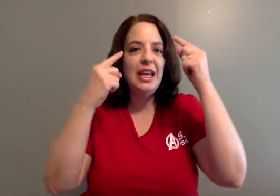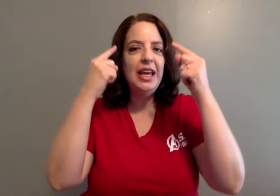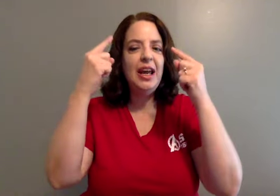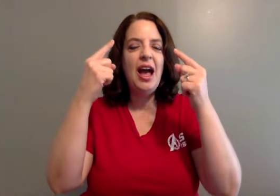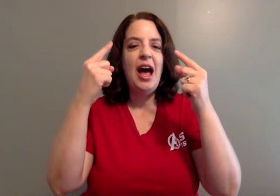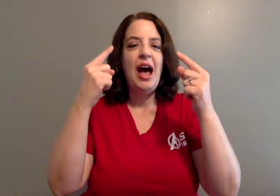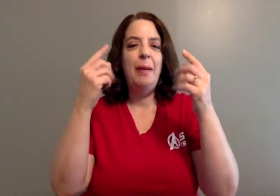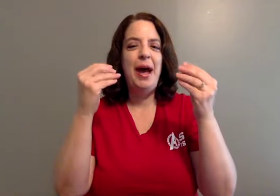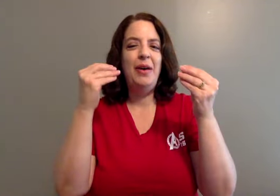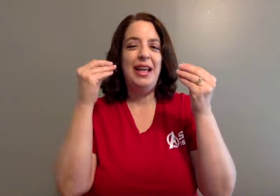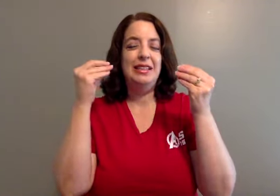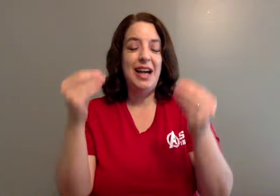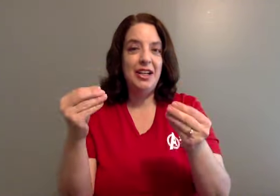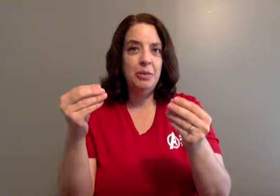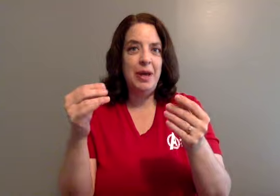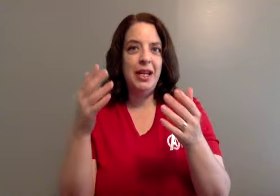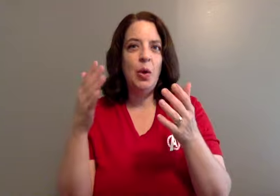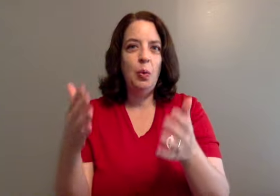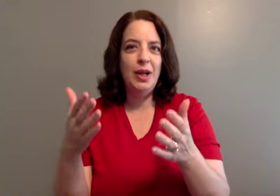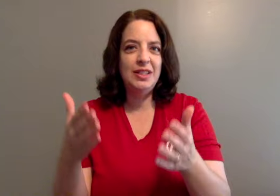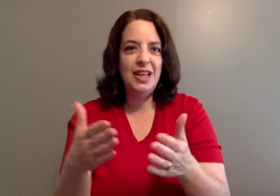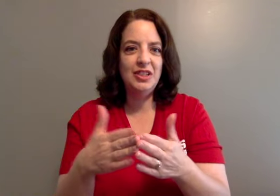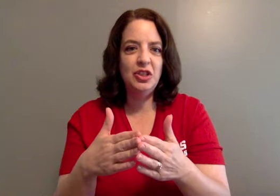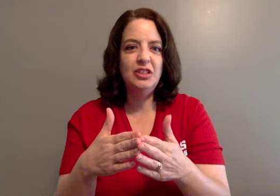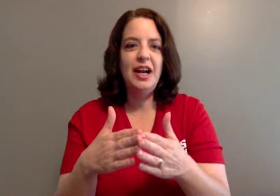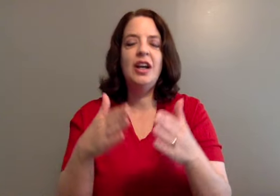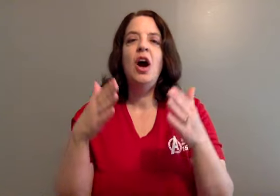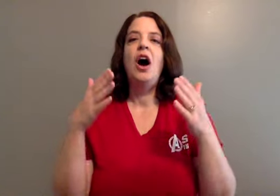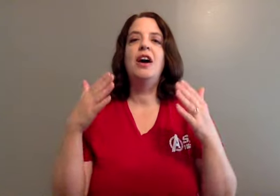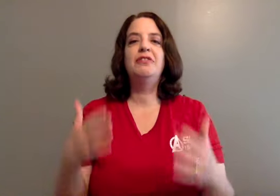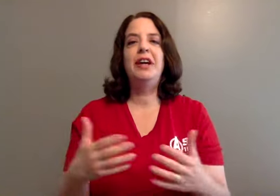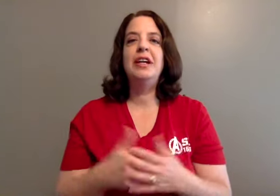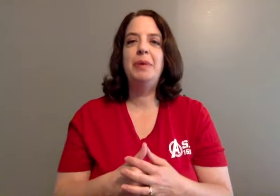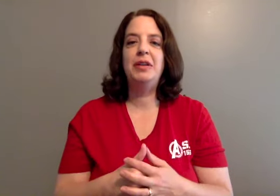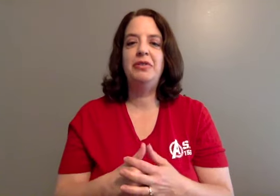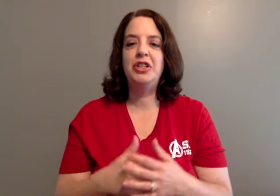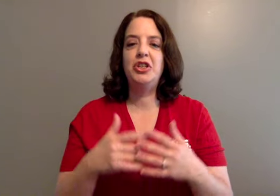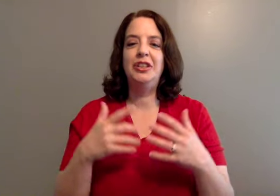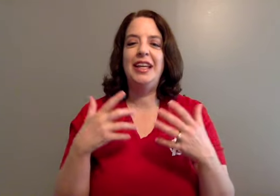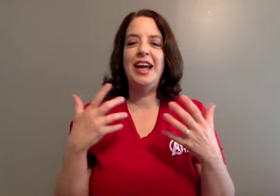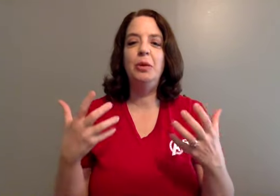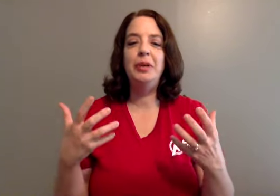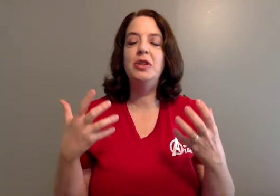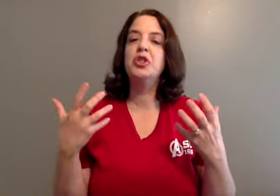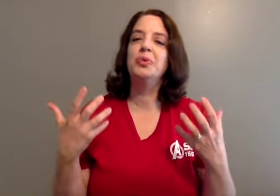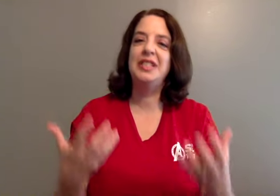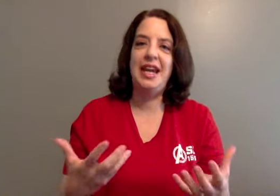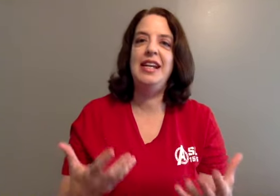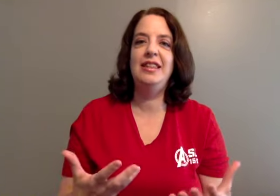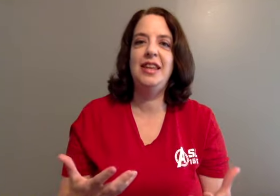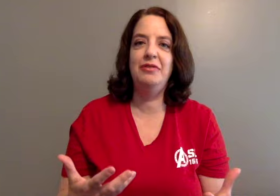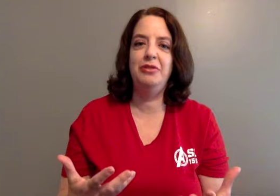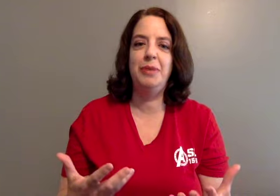thinking about and documenting what signs look like are very beneficial in helping you to retain the